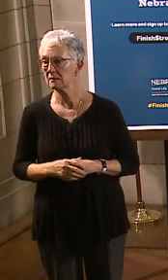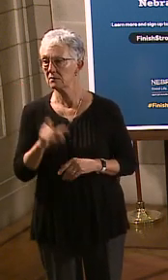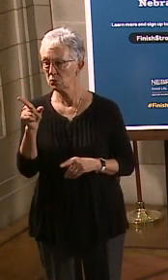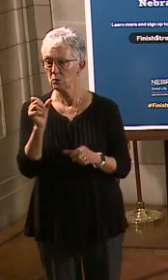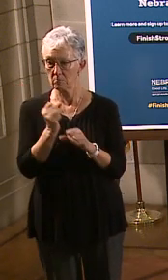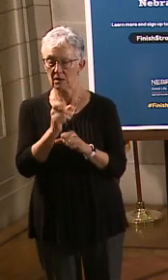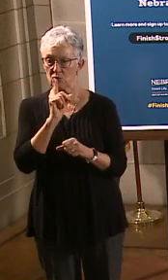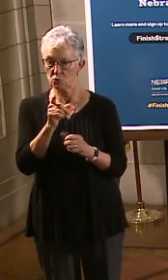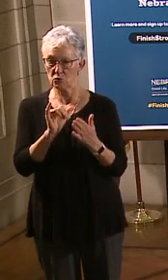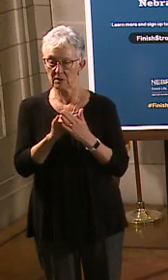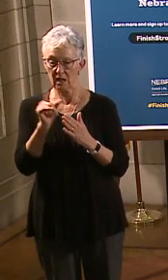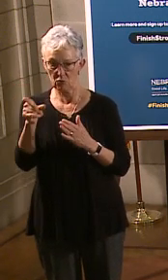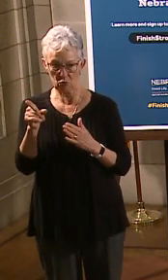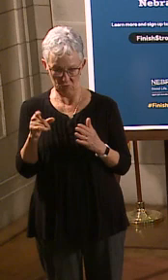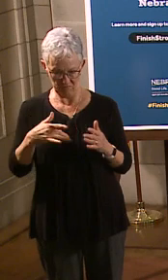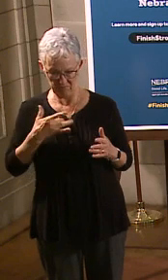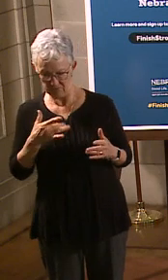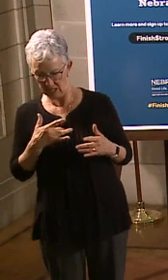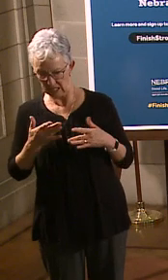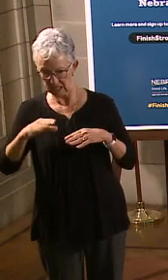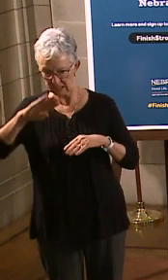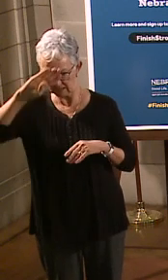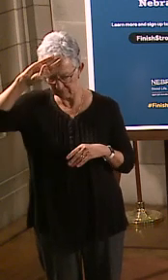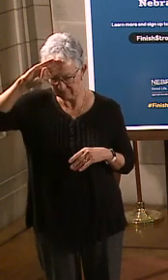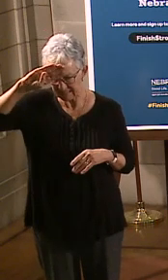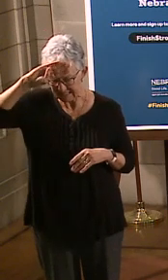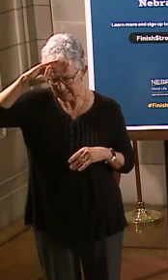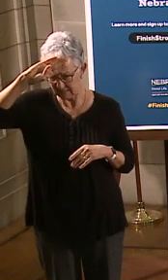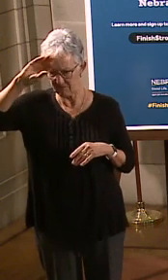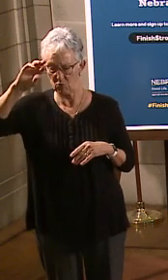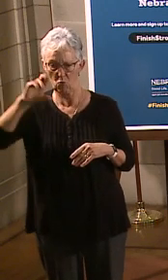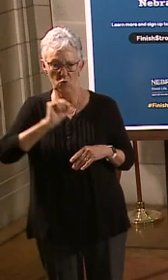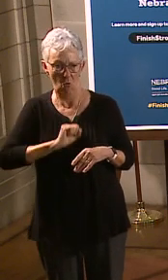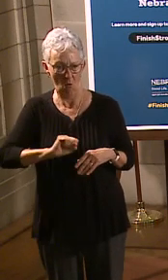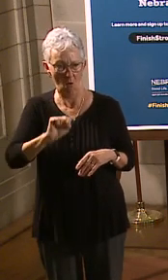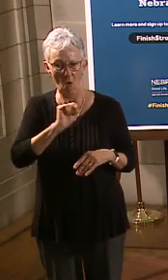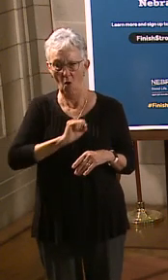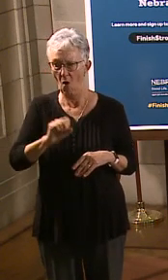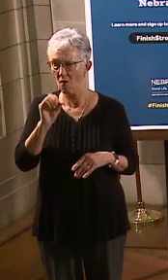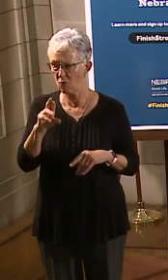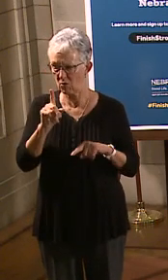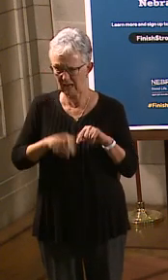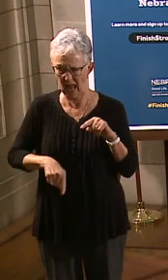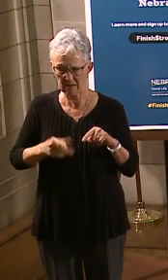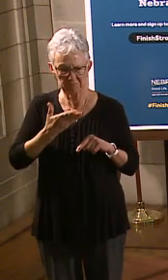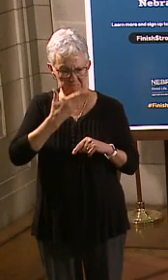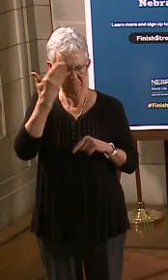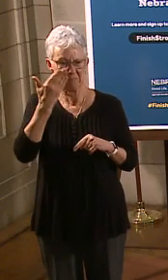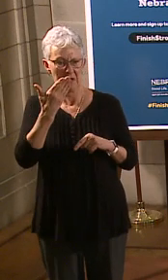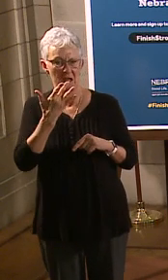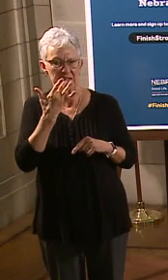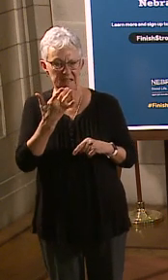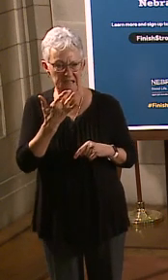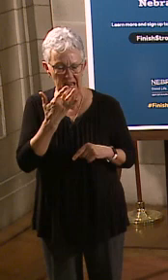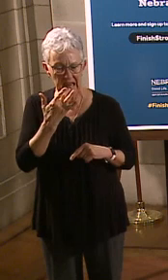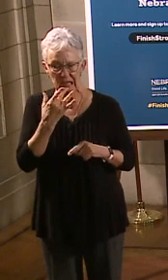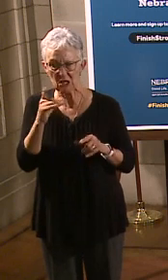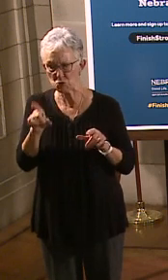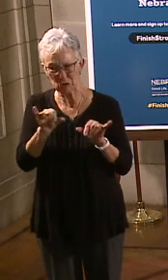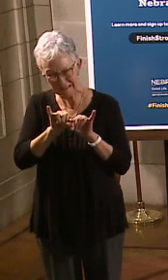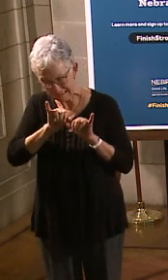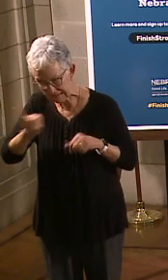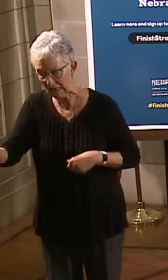those symptoms of you lost your sense of taste or smell, if you've got a cough, fever, please don't go out. Go get tested